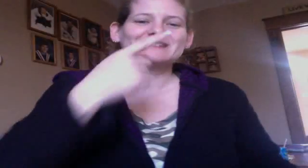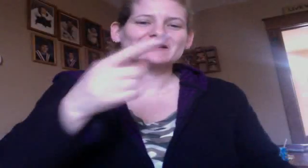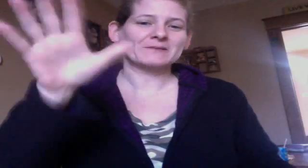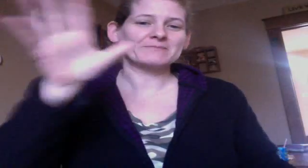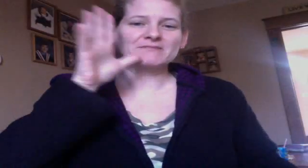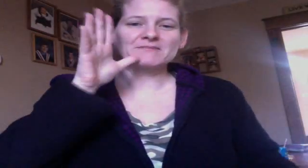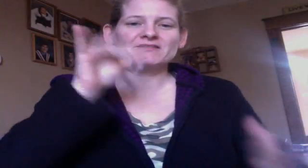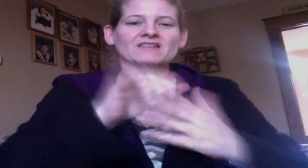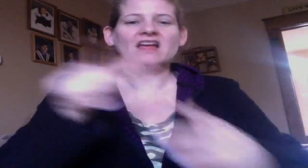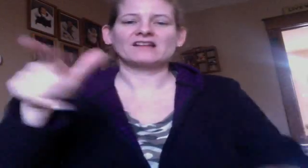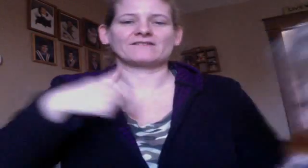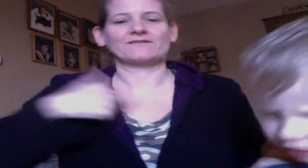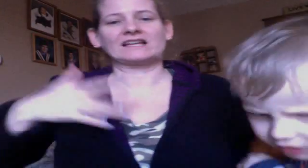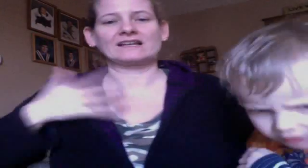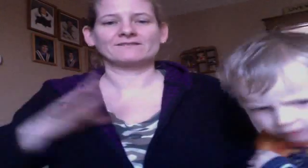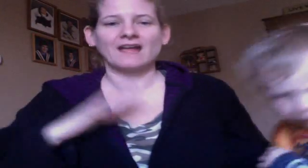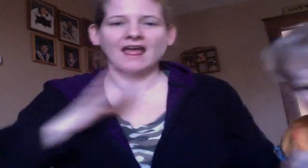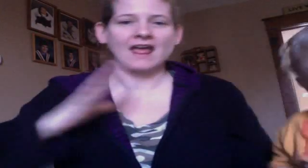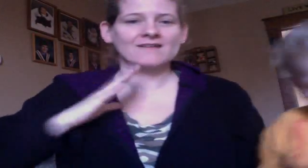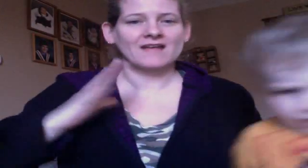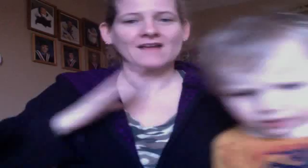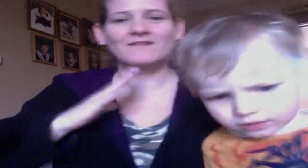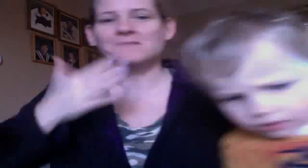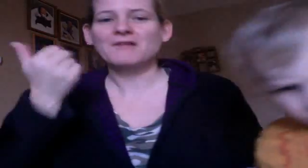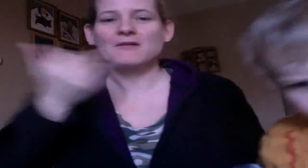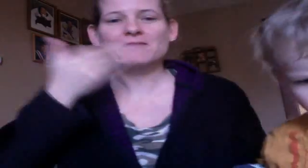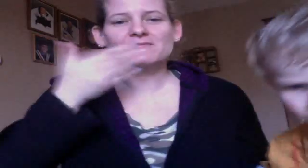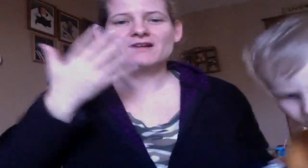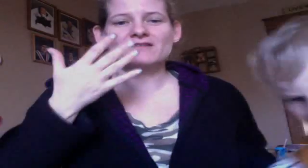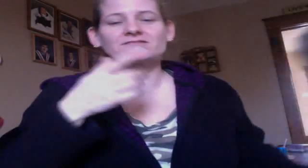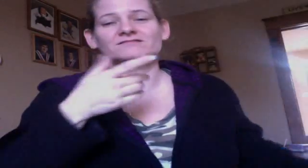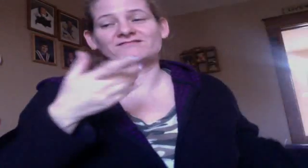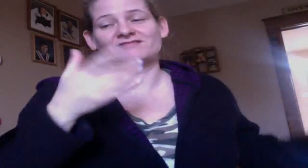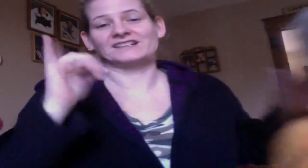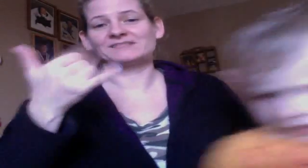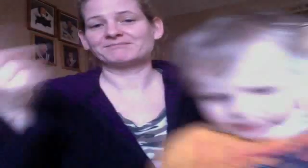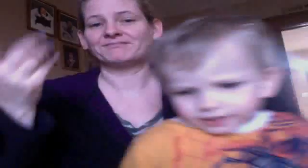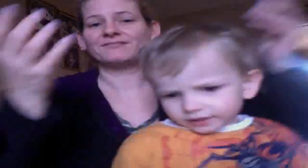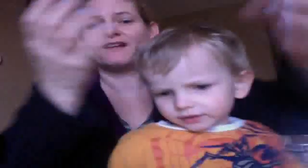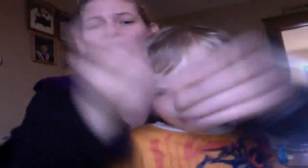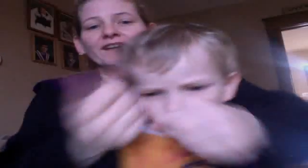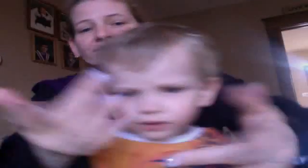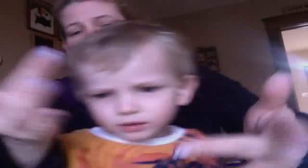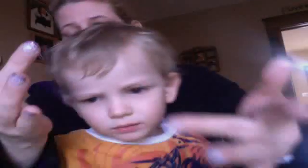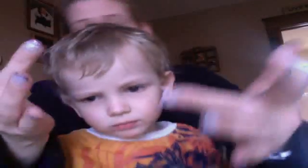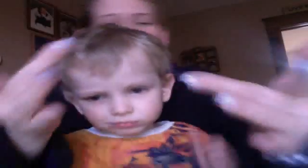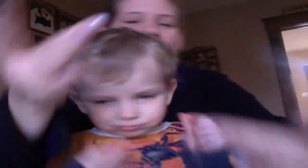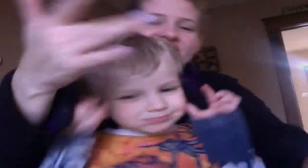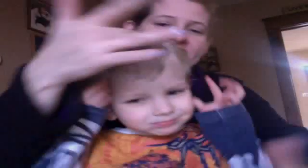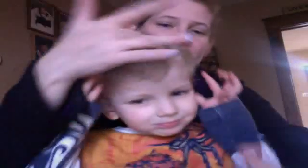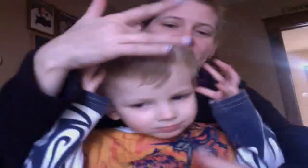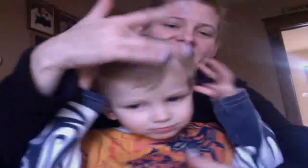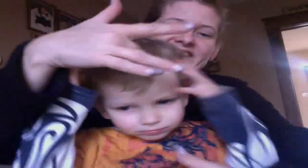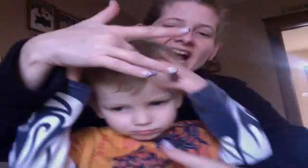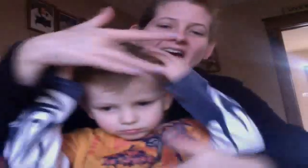I want in. I want in. But up above, a kangaroo